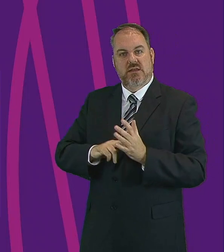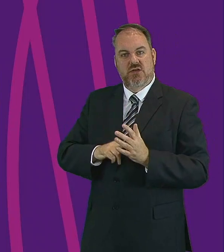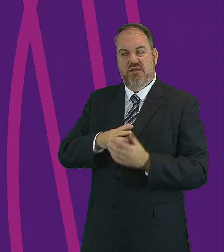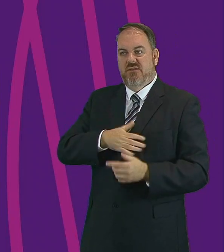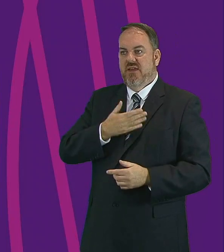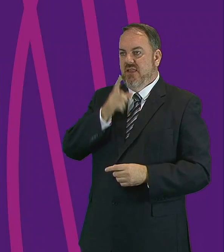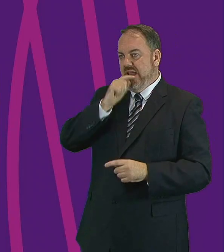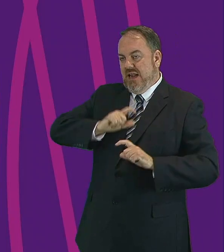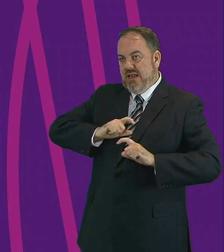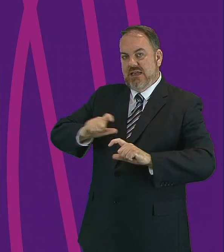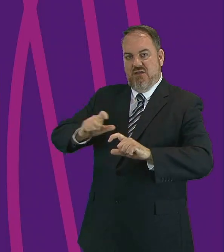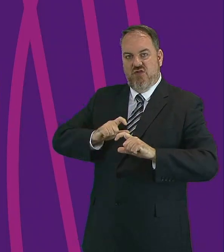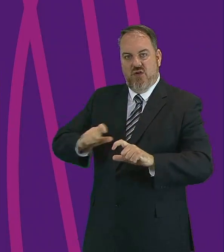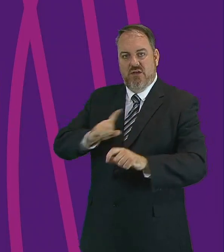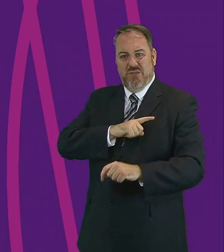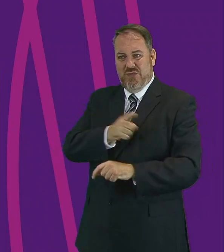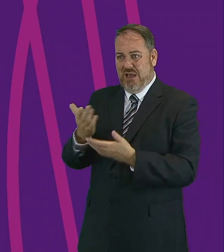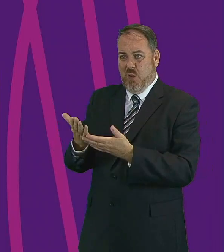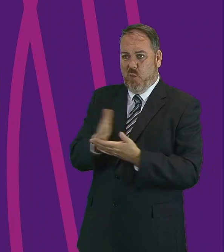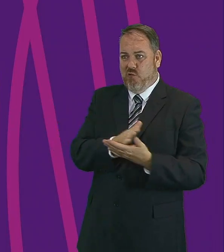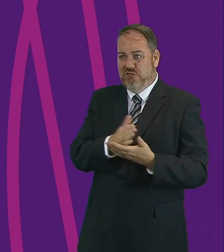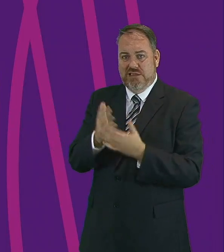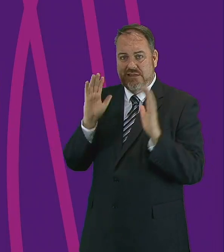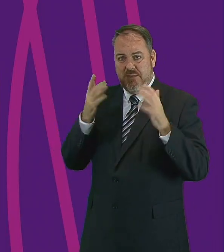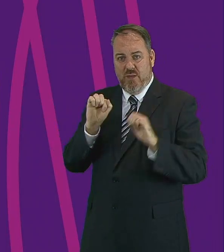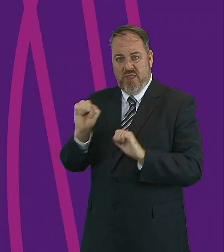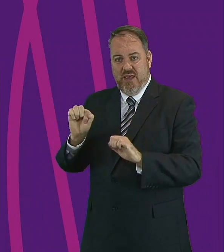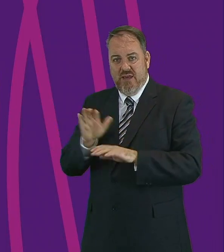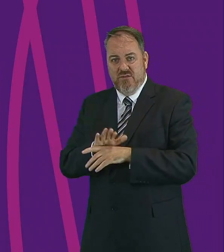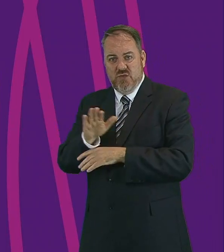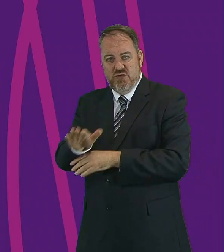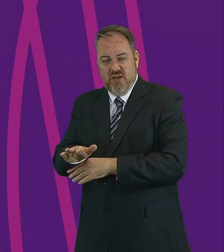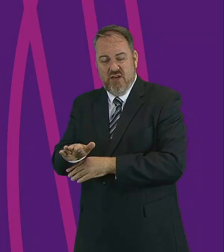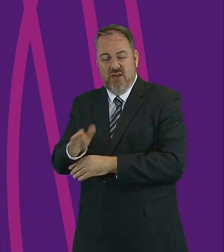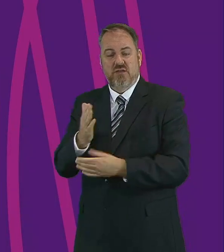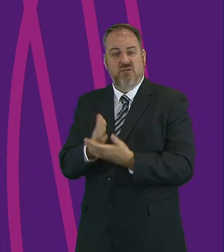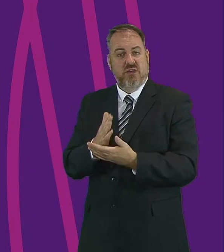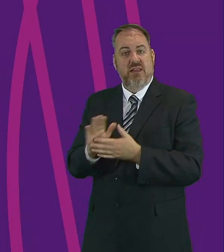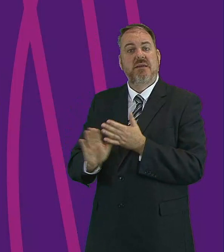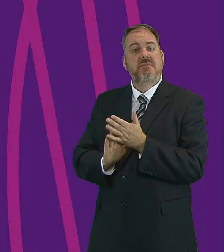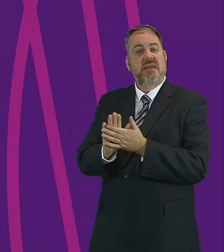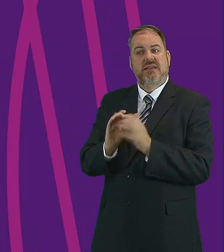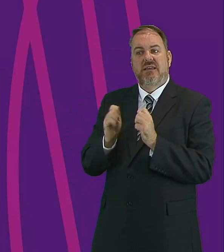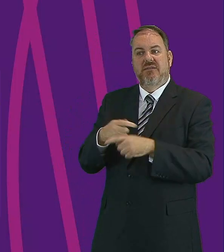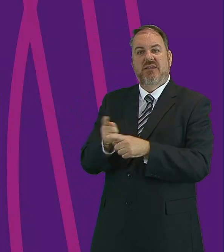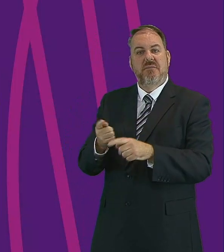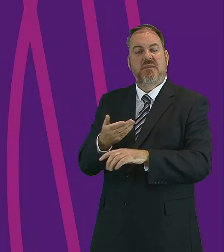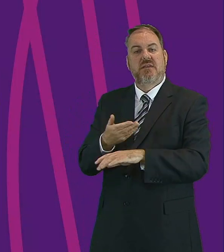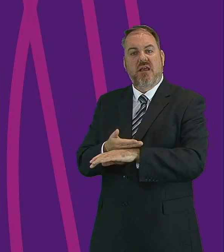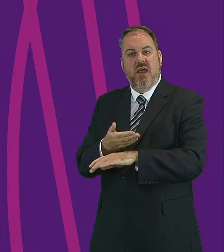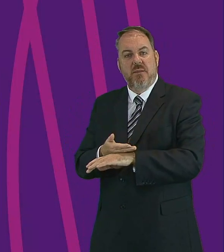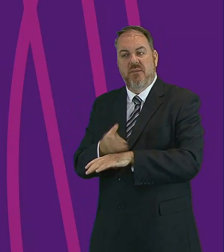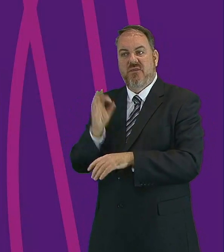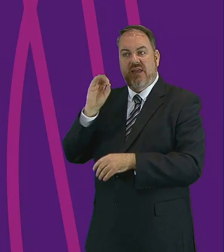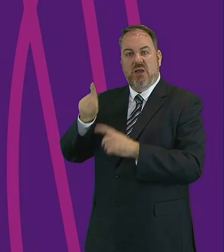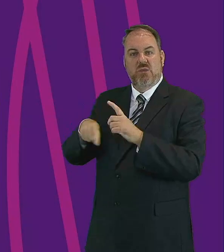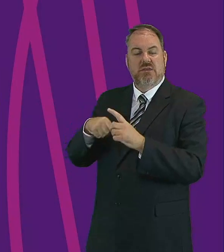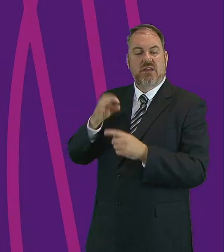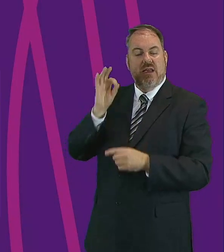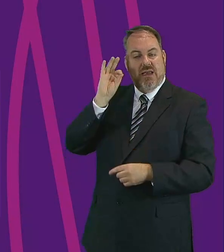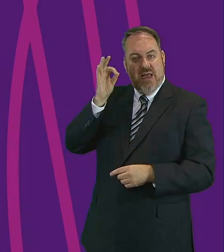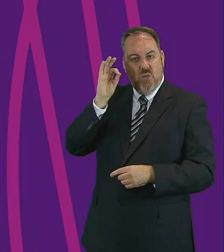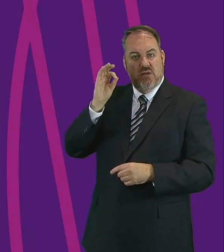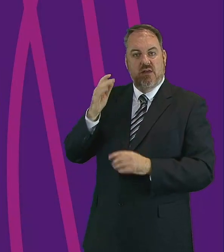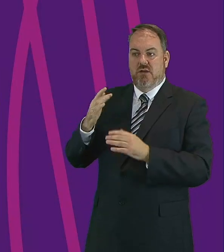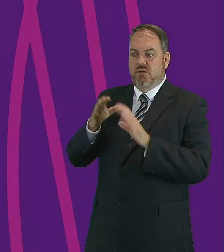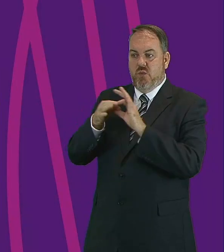were concerned about proposals over the past few days. And it does give an opportunity for Glasgow City Council to work with them, and indeed for